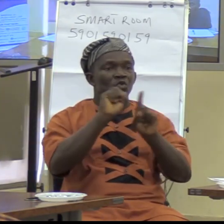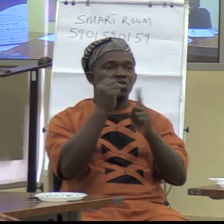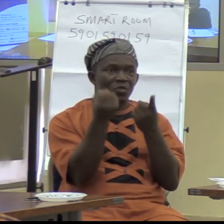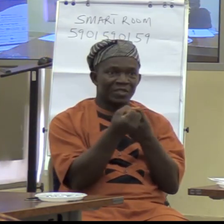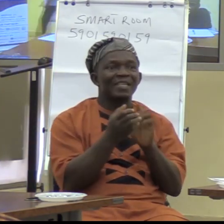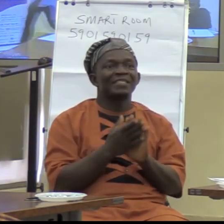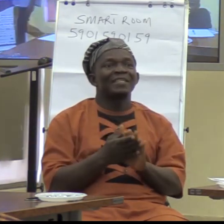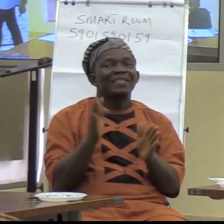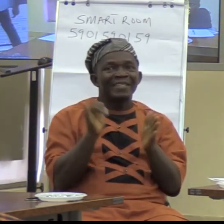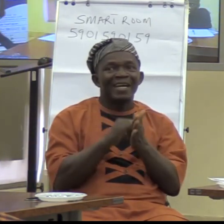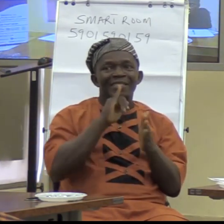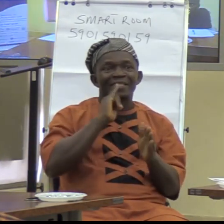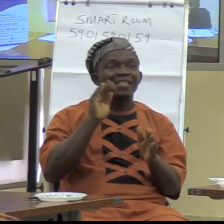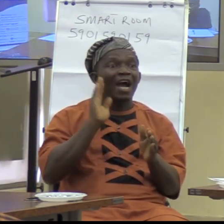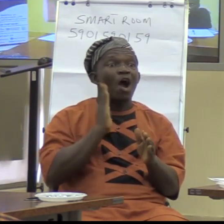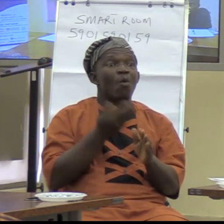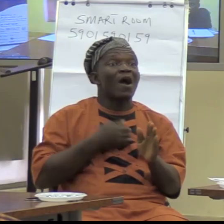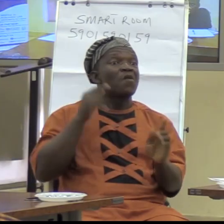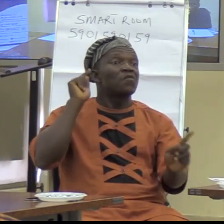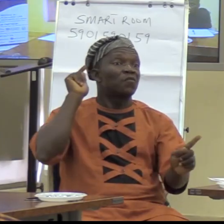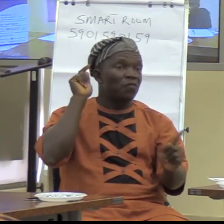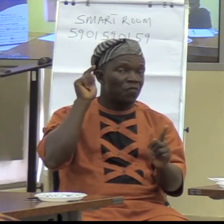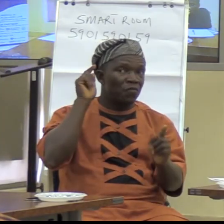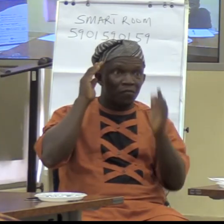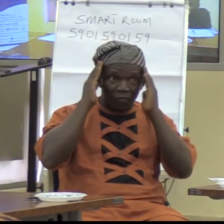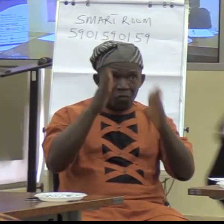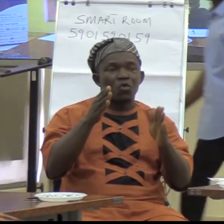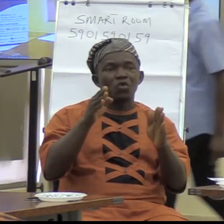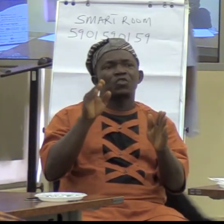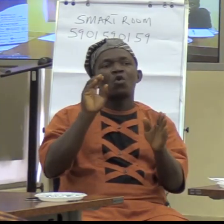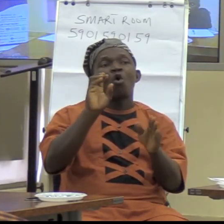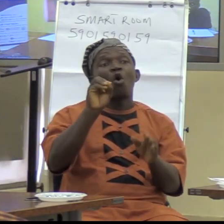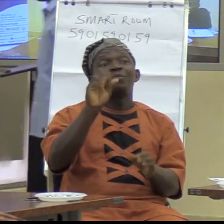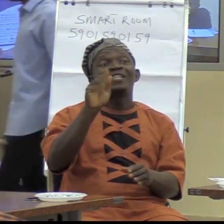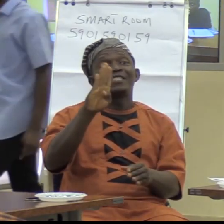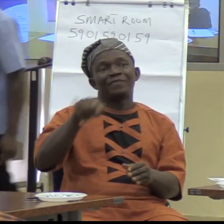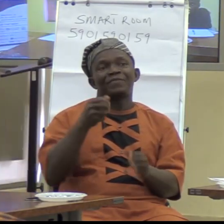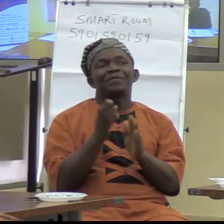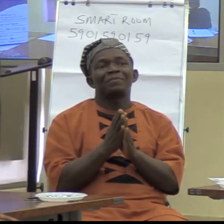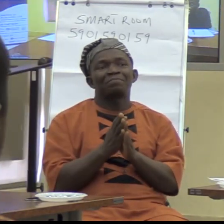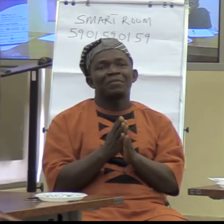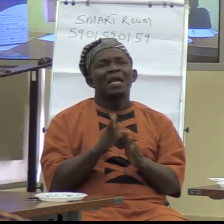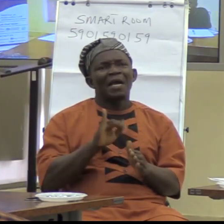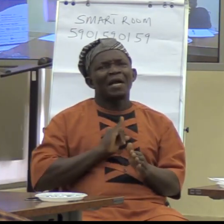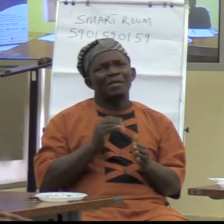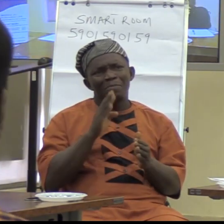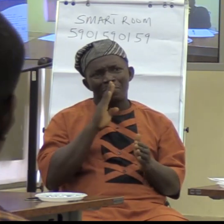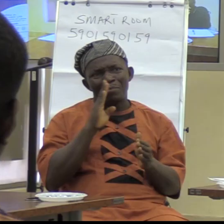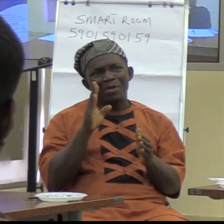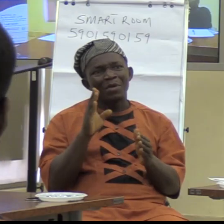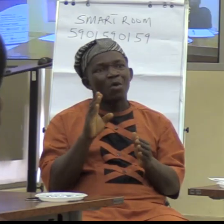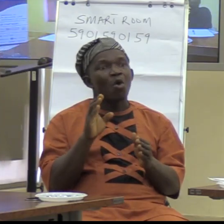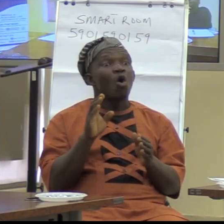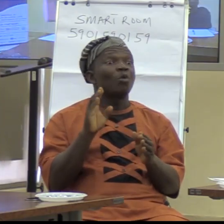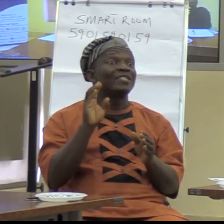the key objective. I hope it's been short and enough, to catch